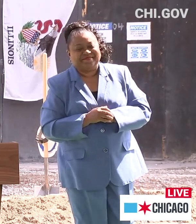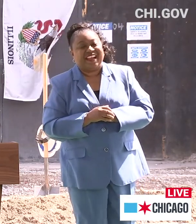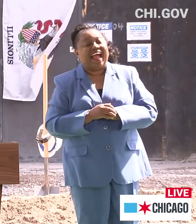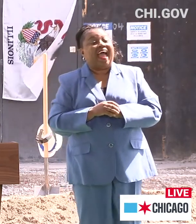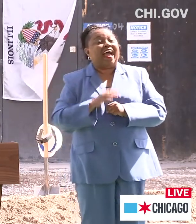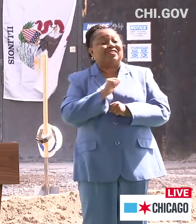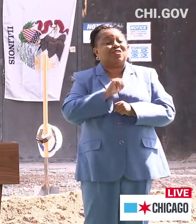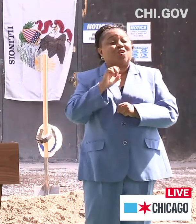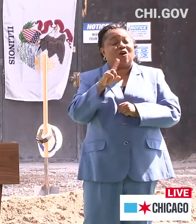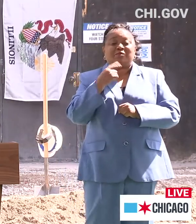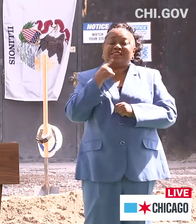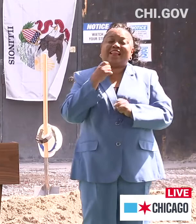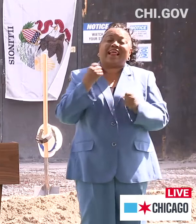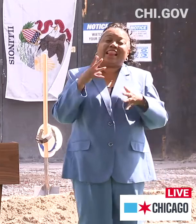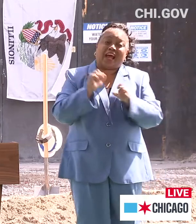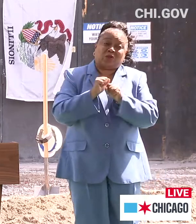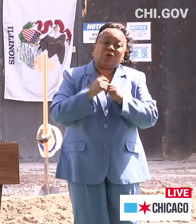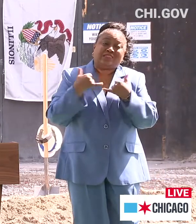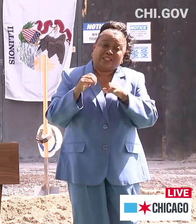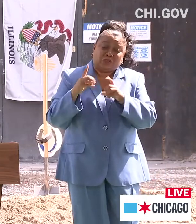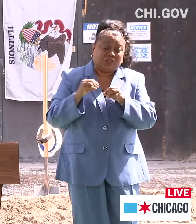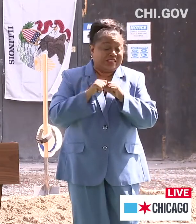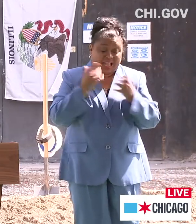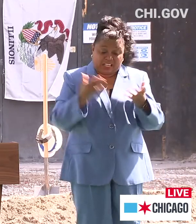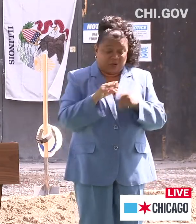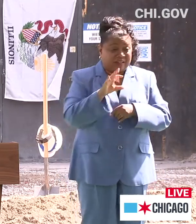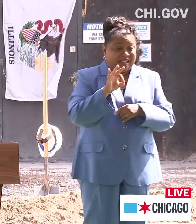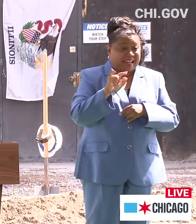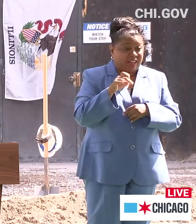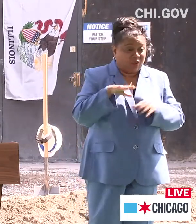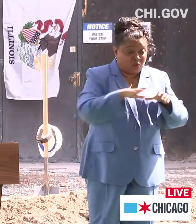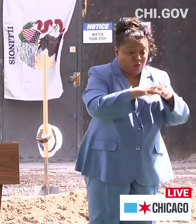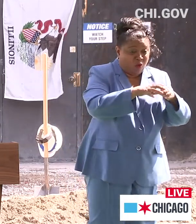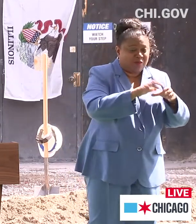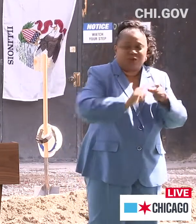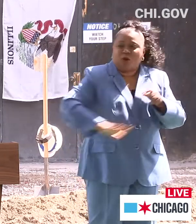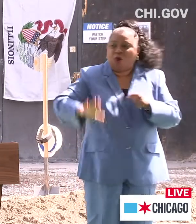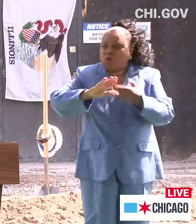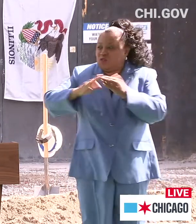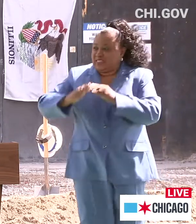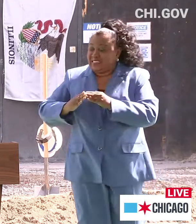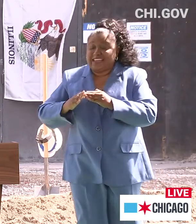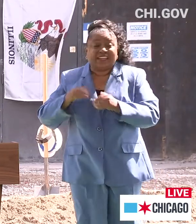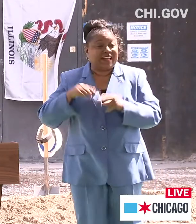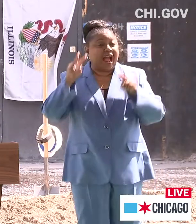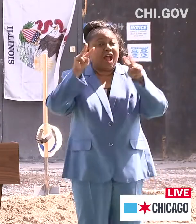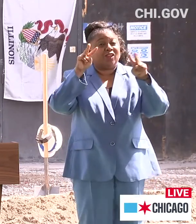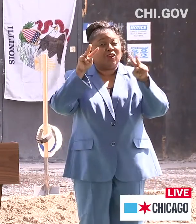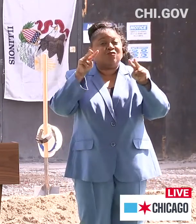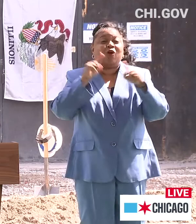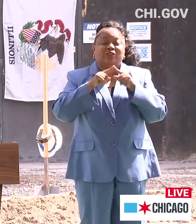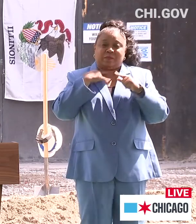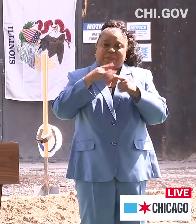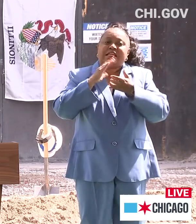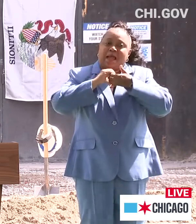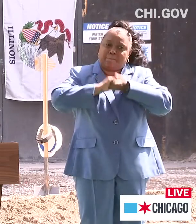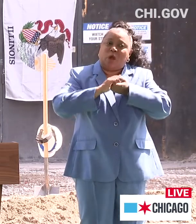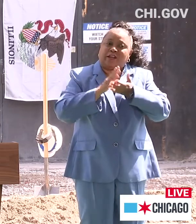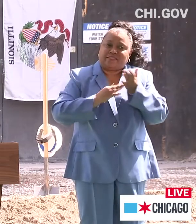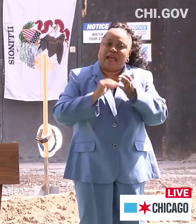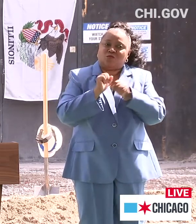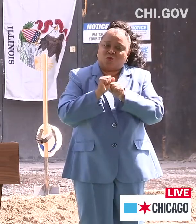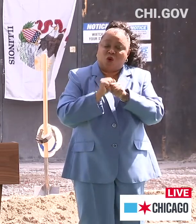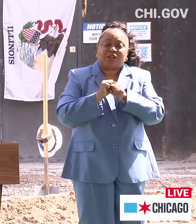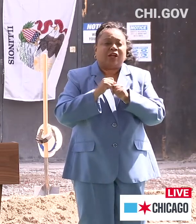As the Alderman said, there's much work to do, not only here in the 9th Ward, but all over our city, and I look forward to being a part of that